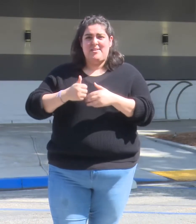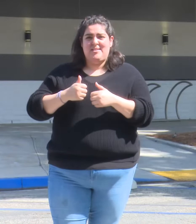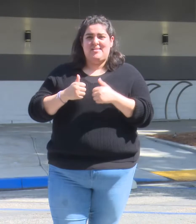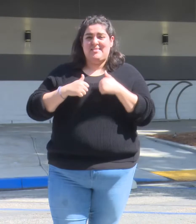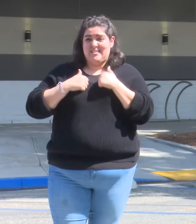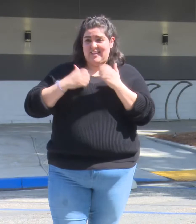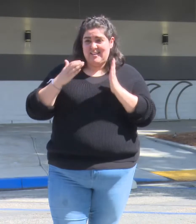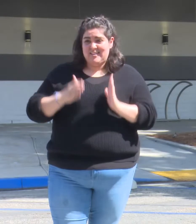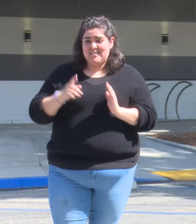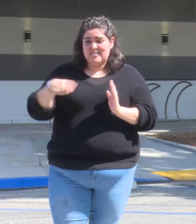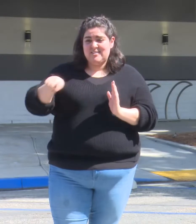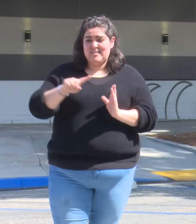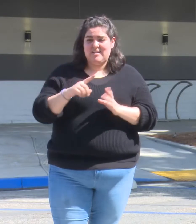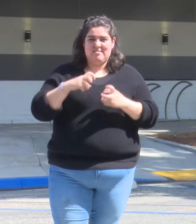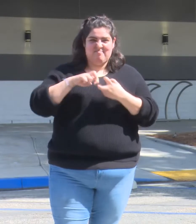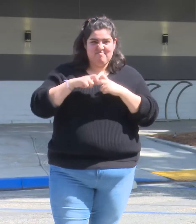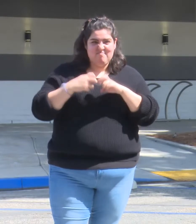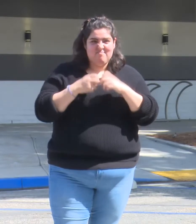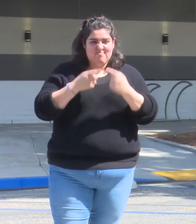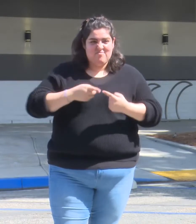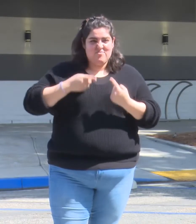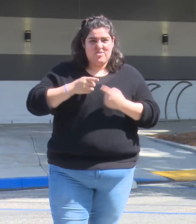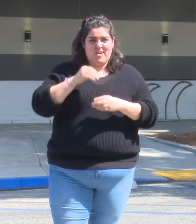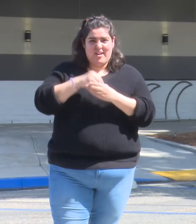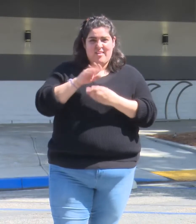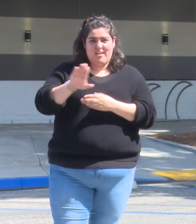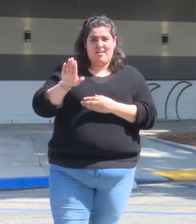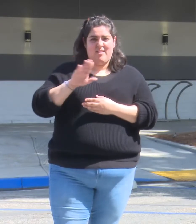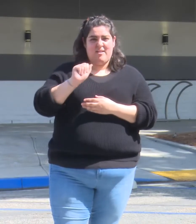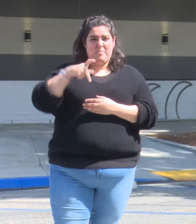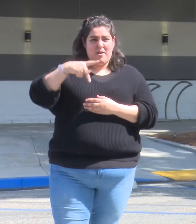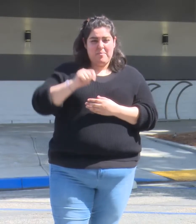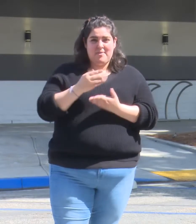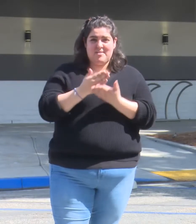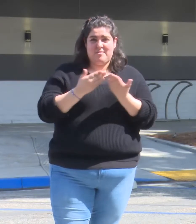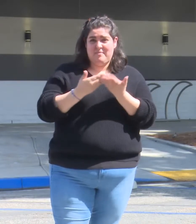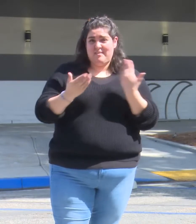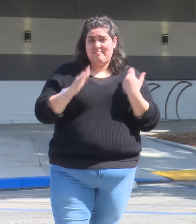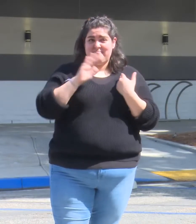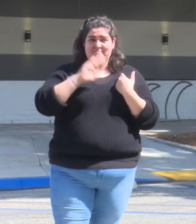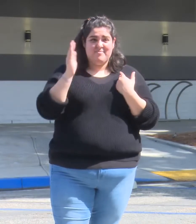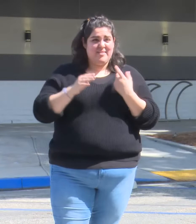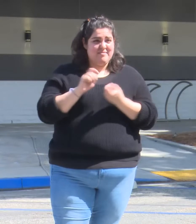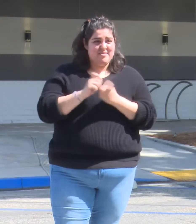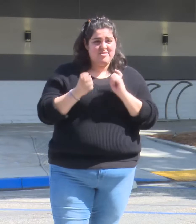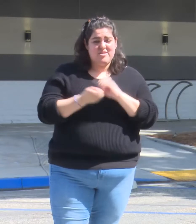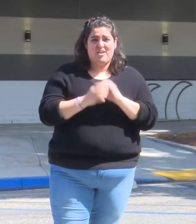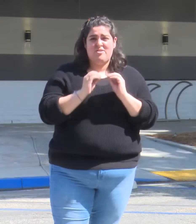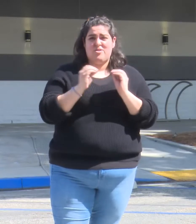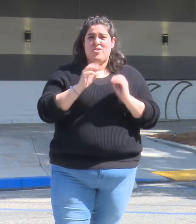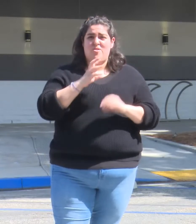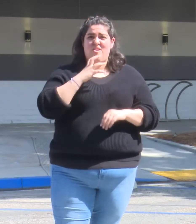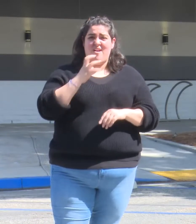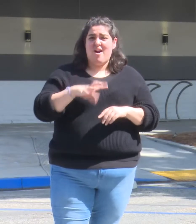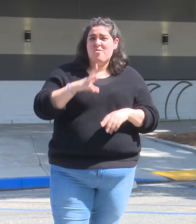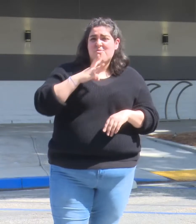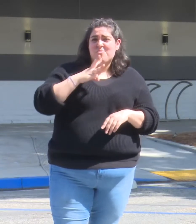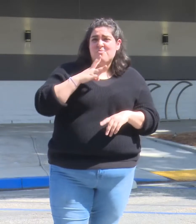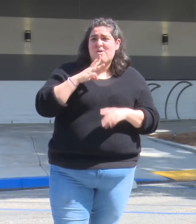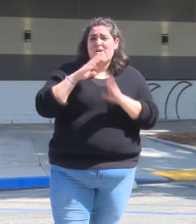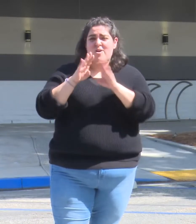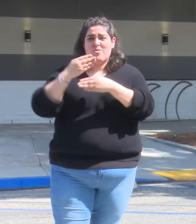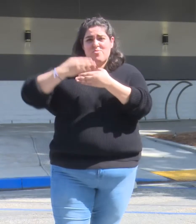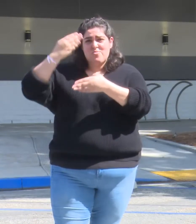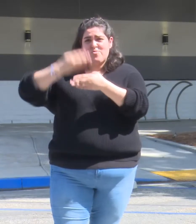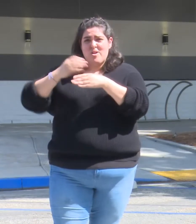apartments. Some things just never change. No hot water, broken windows, and rodent infested.